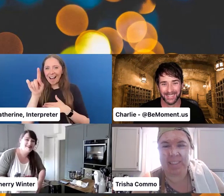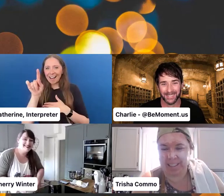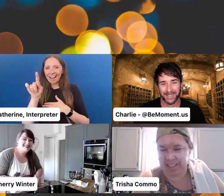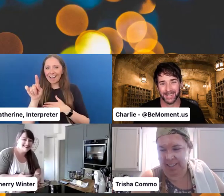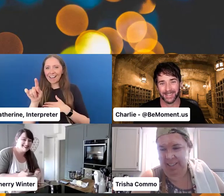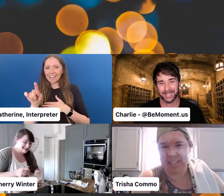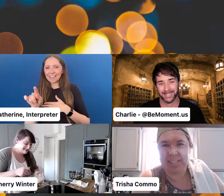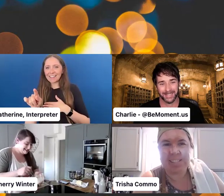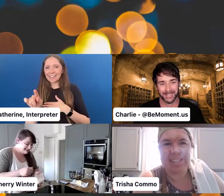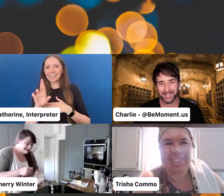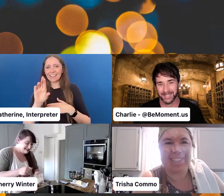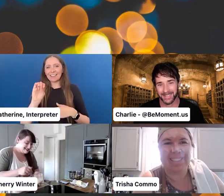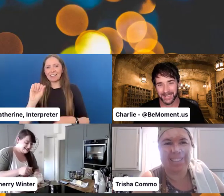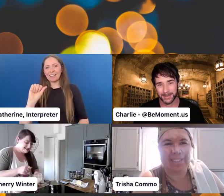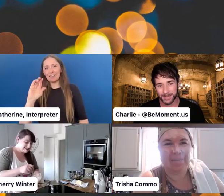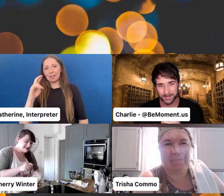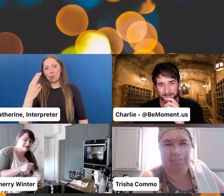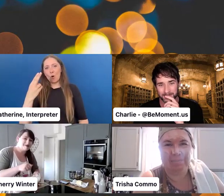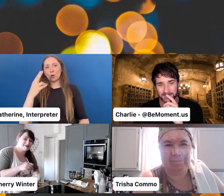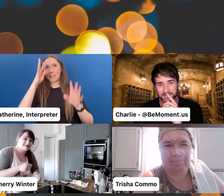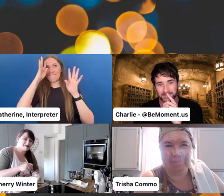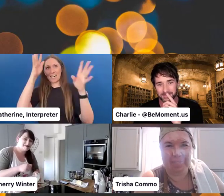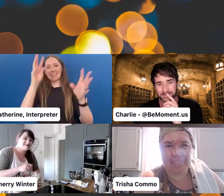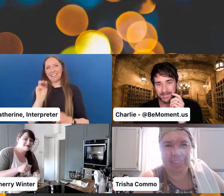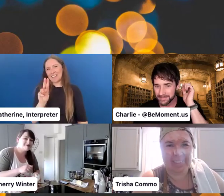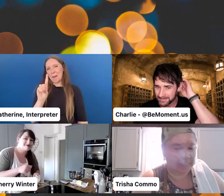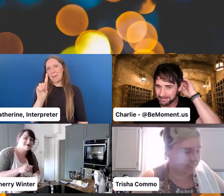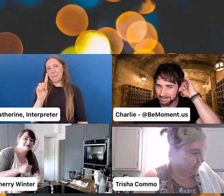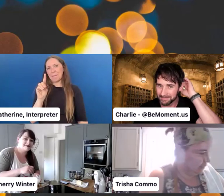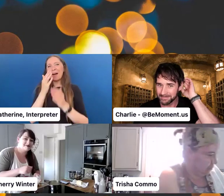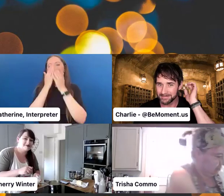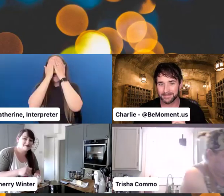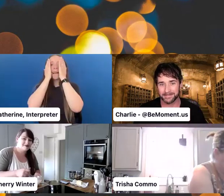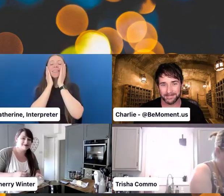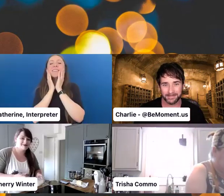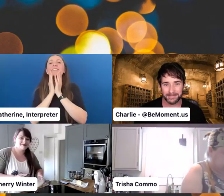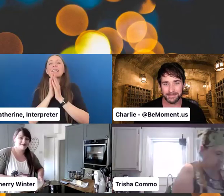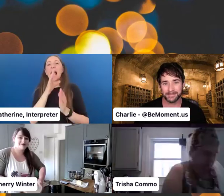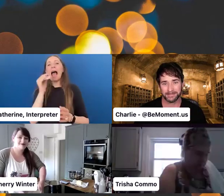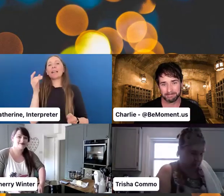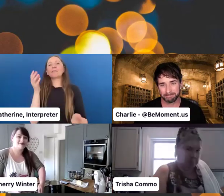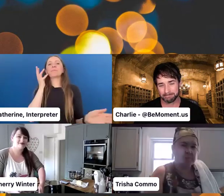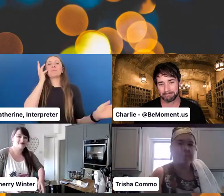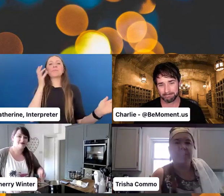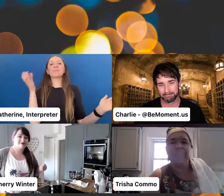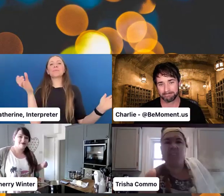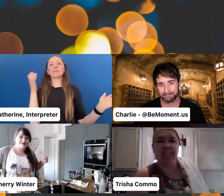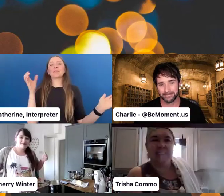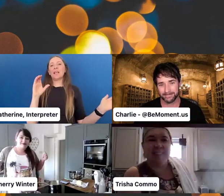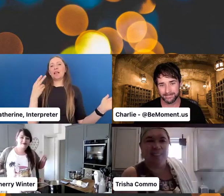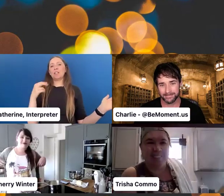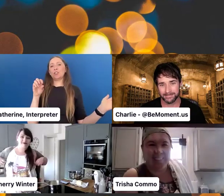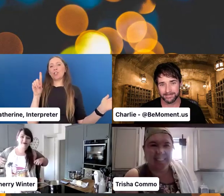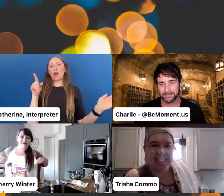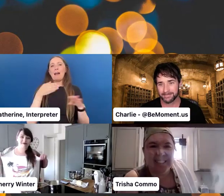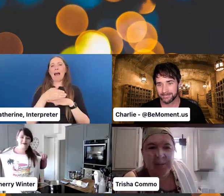Yeah. Roach invented mud masks. Let's be honest. He invented mud masks and Chardonnay after the spa day for sure. That